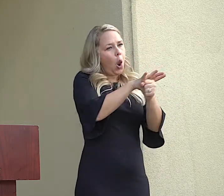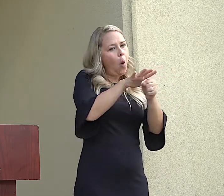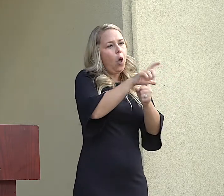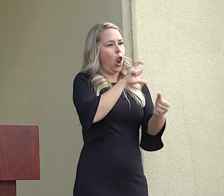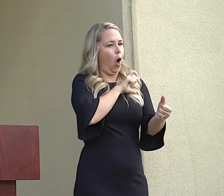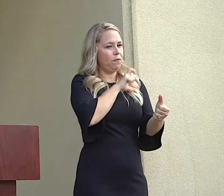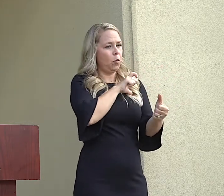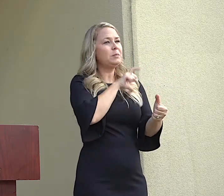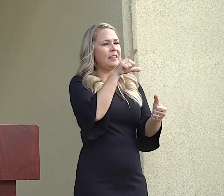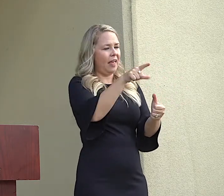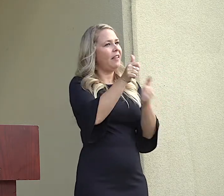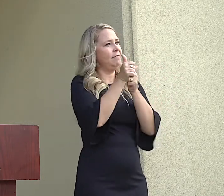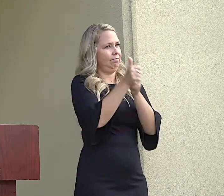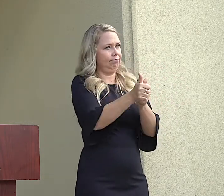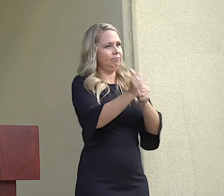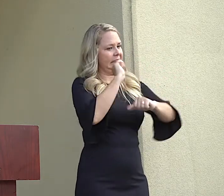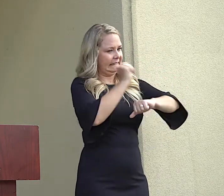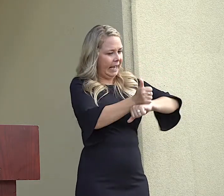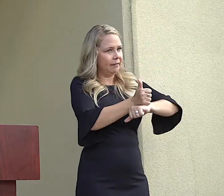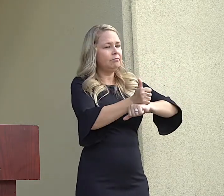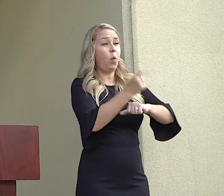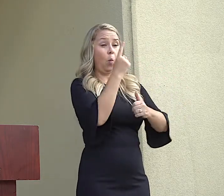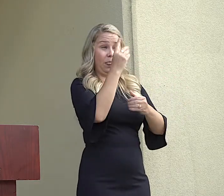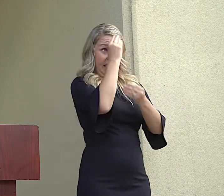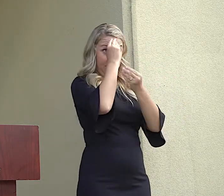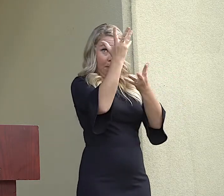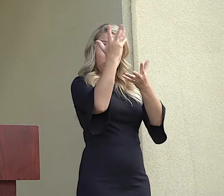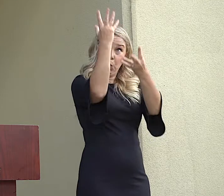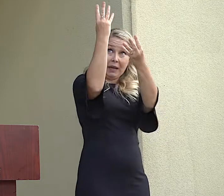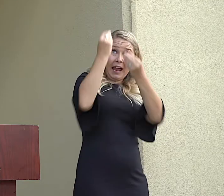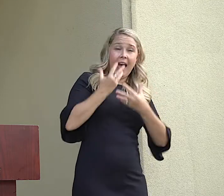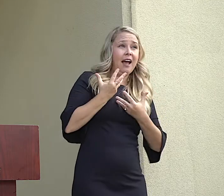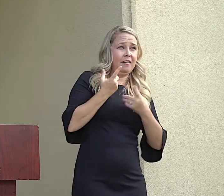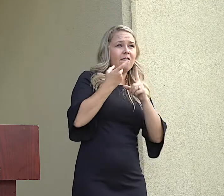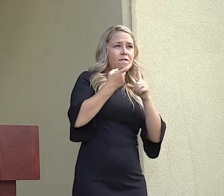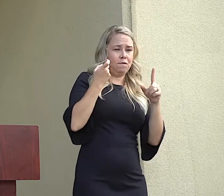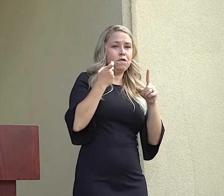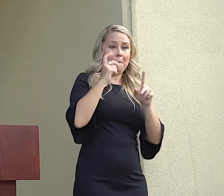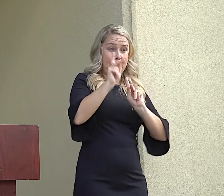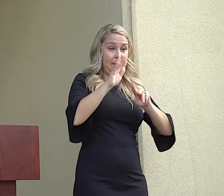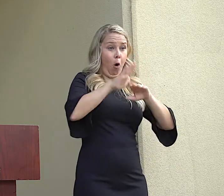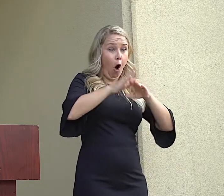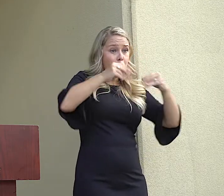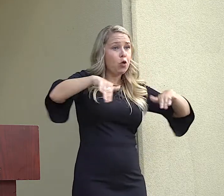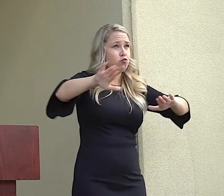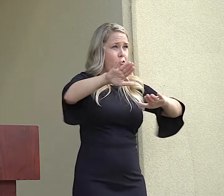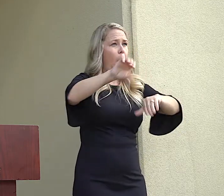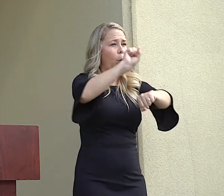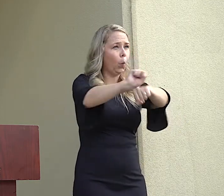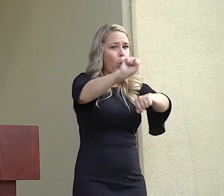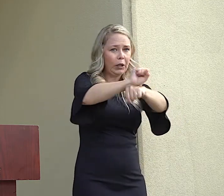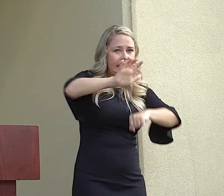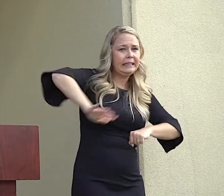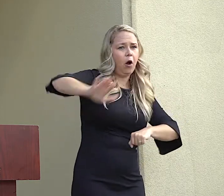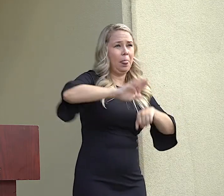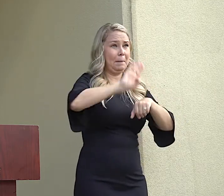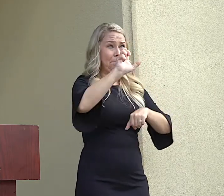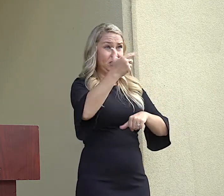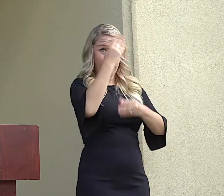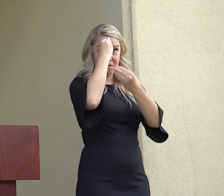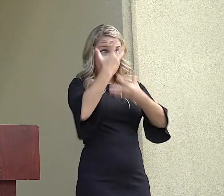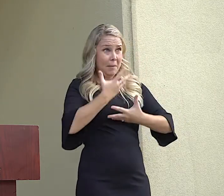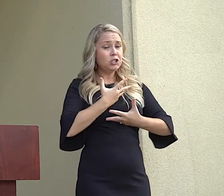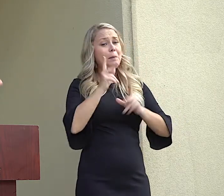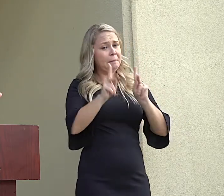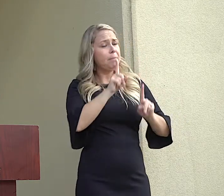that those guidelines are in place. So the information that we get comes directly from the boots on the ground who are out there. The information as of today that I'm being given